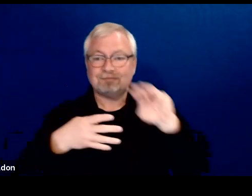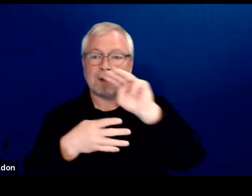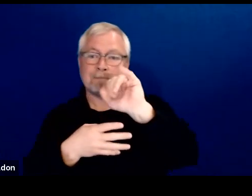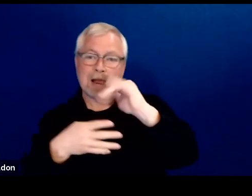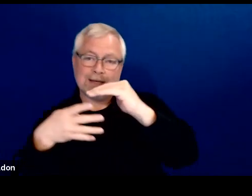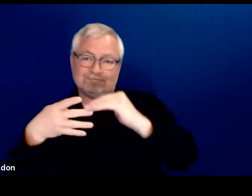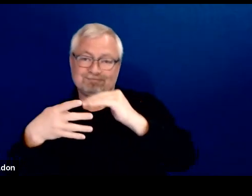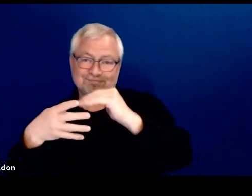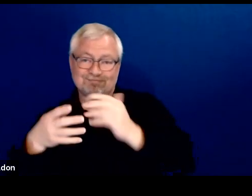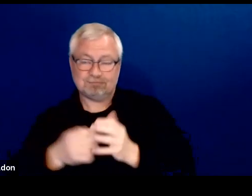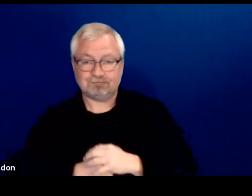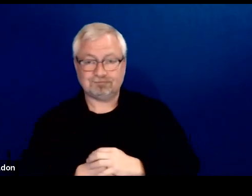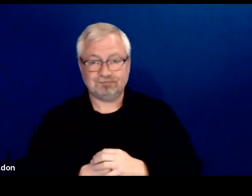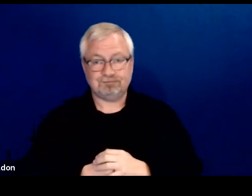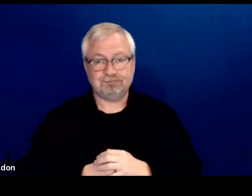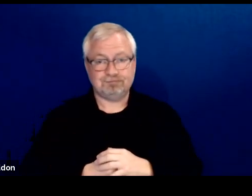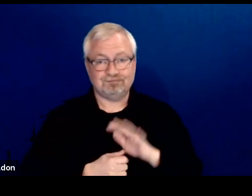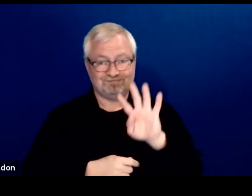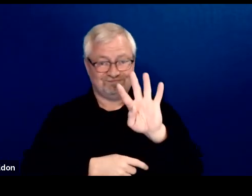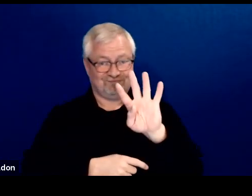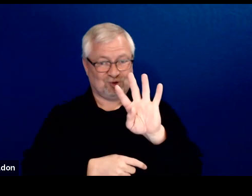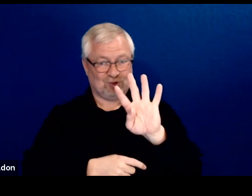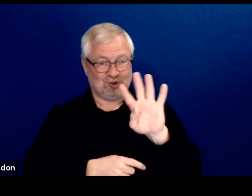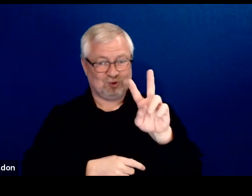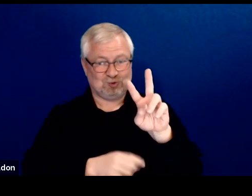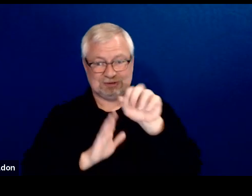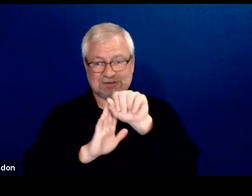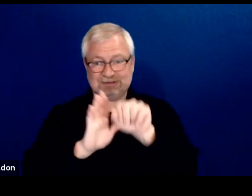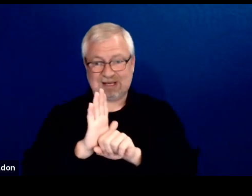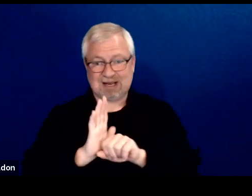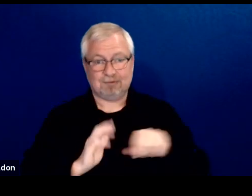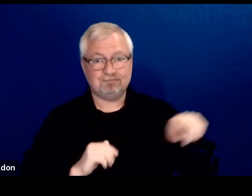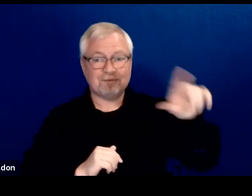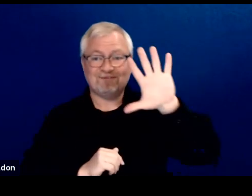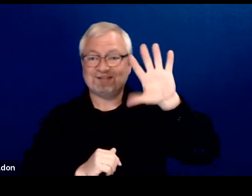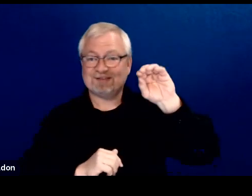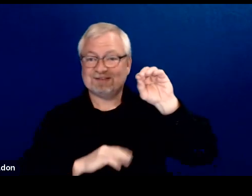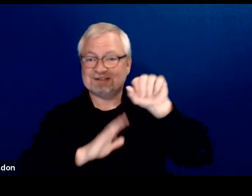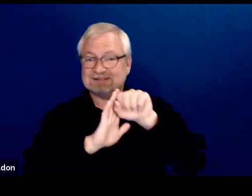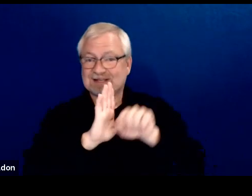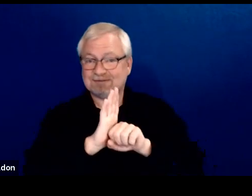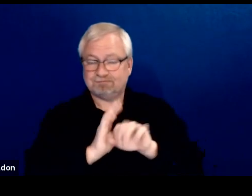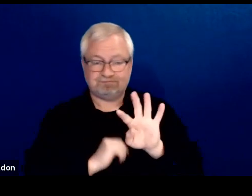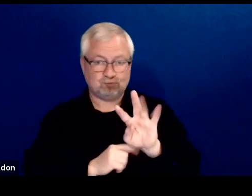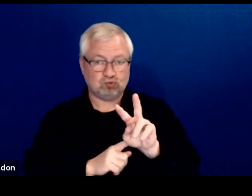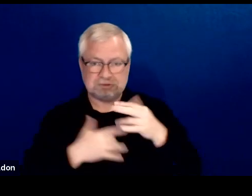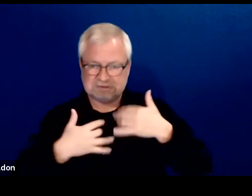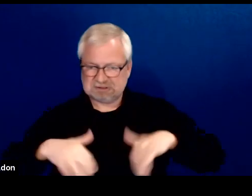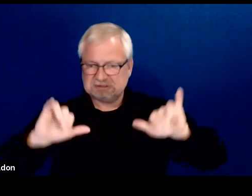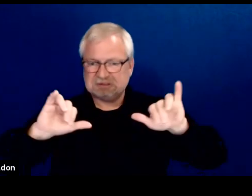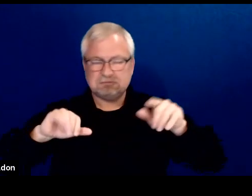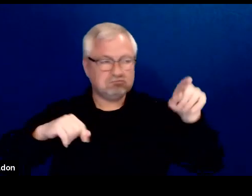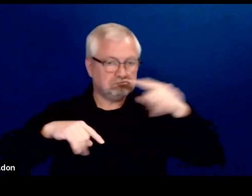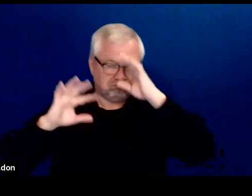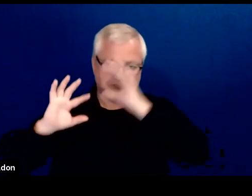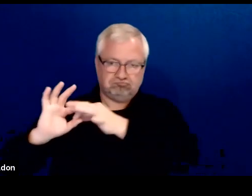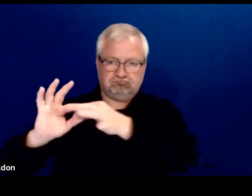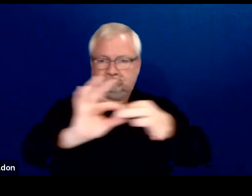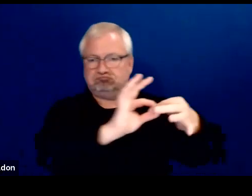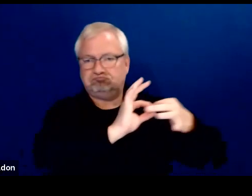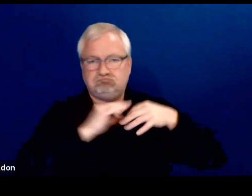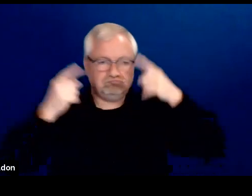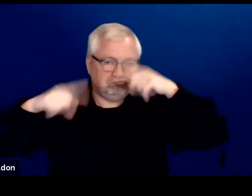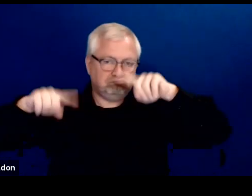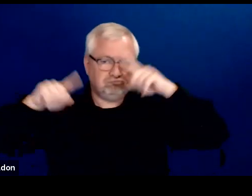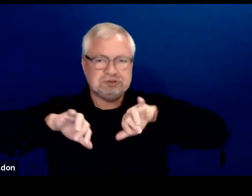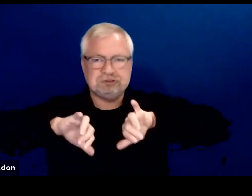orders. It was articulated to us by Dr. Fauci that way, and I think many see it as that. Of course, actions by peer states, and especially those who